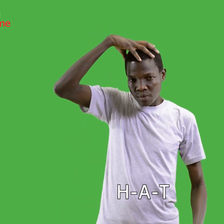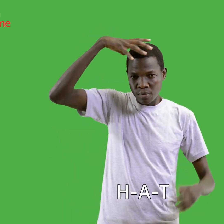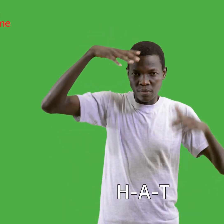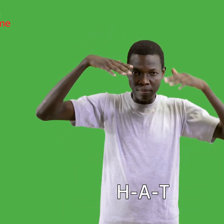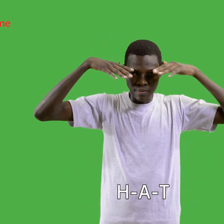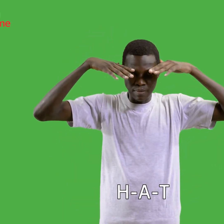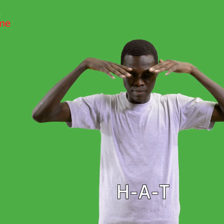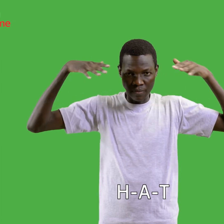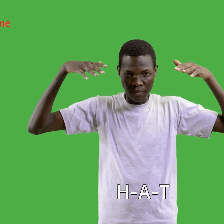Hat.